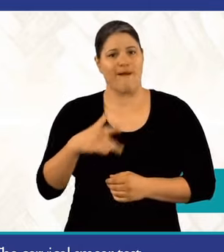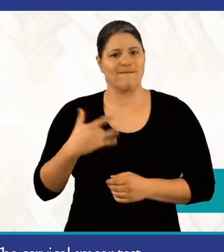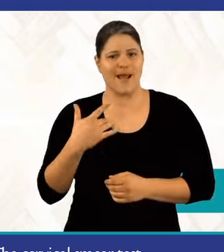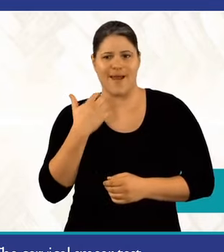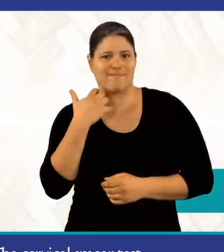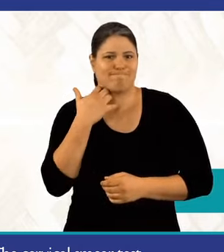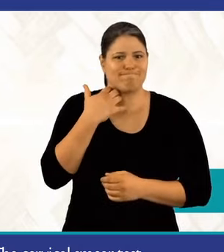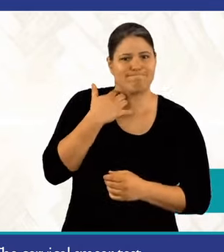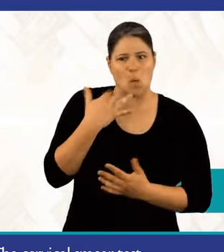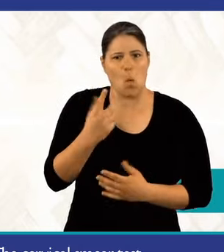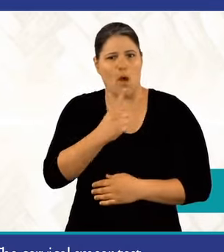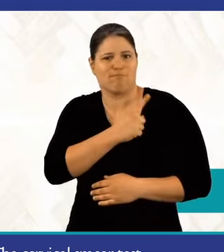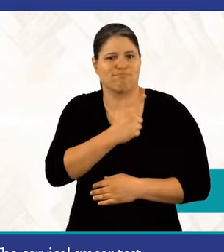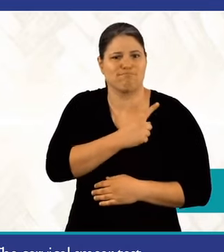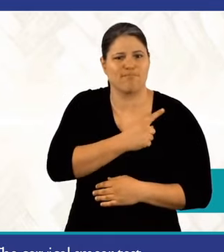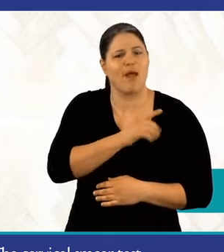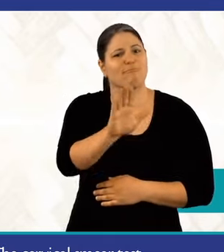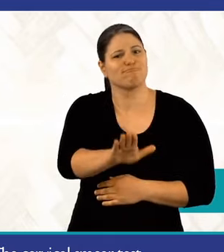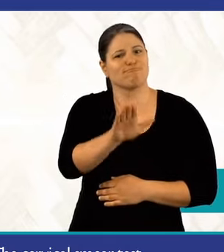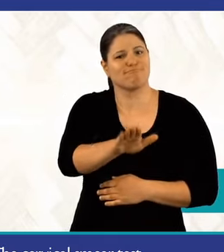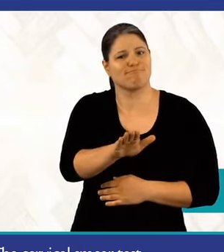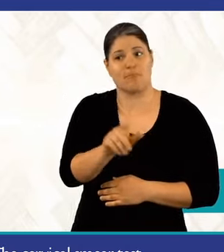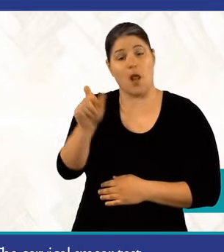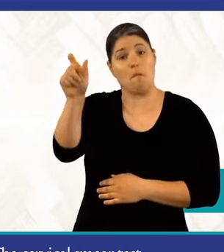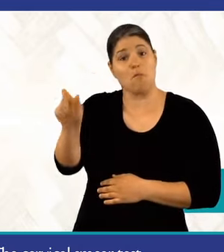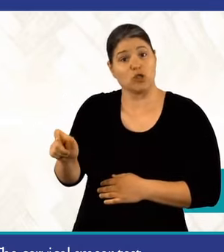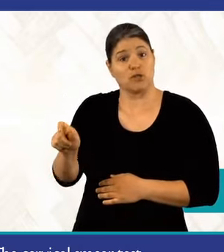If you are embarrassed or nervous, tell your smear taker how you feel.